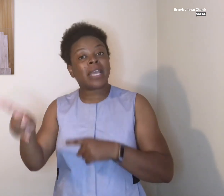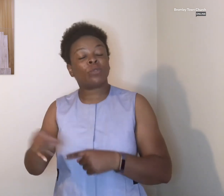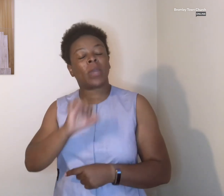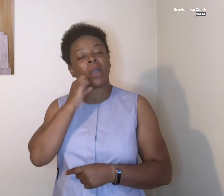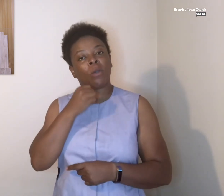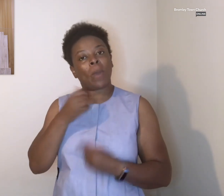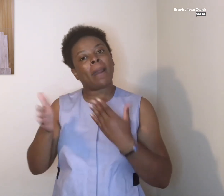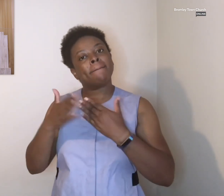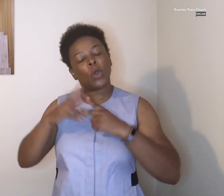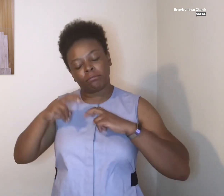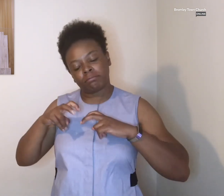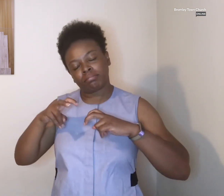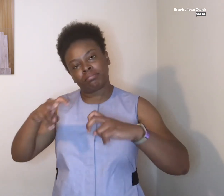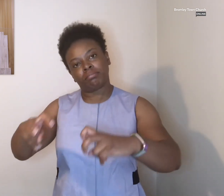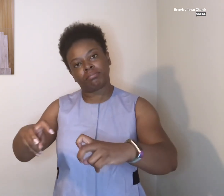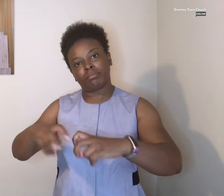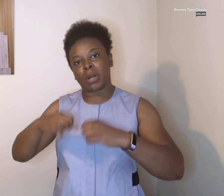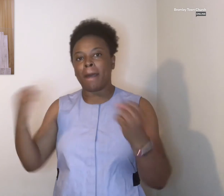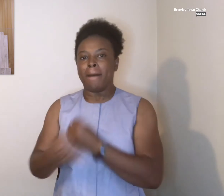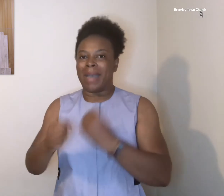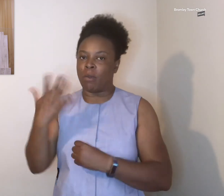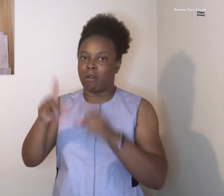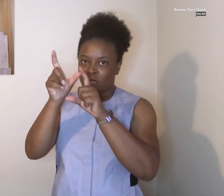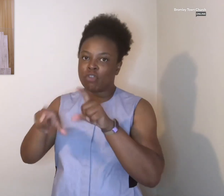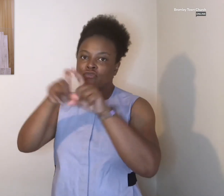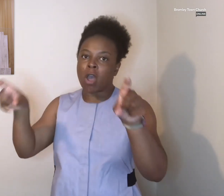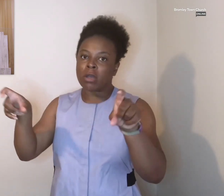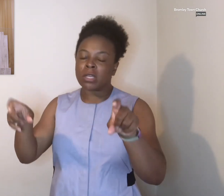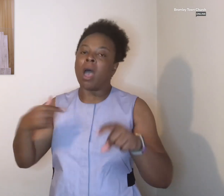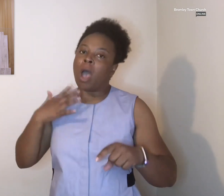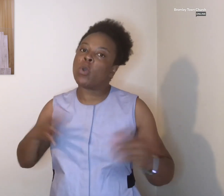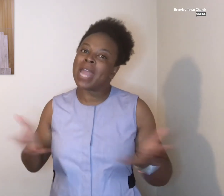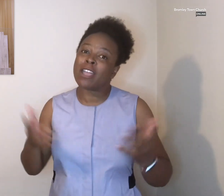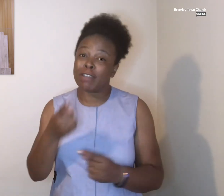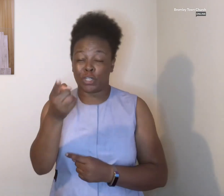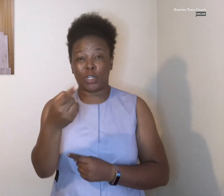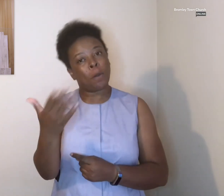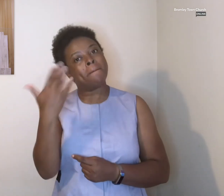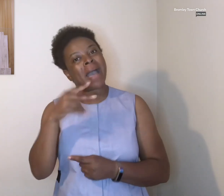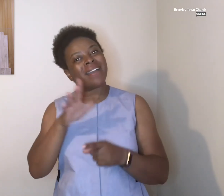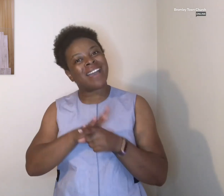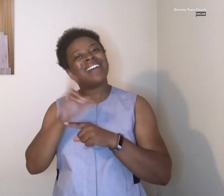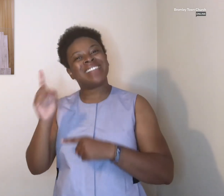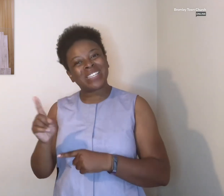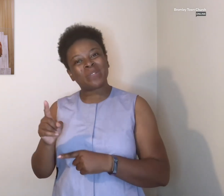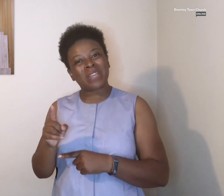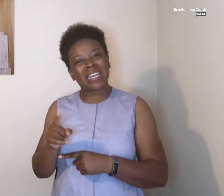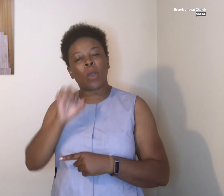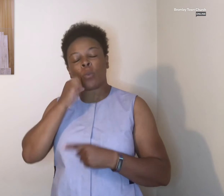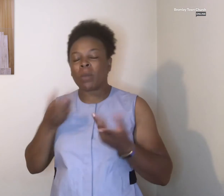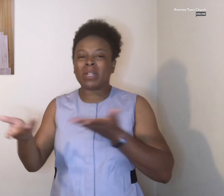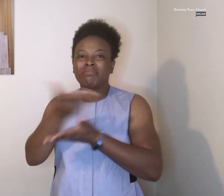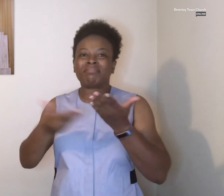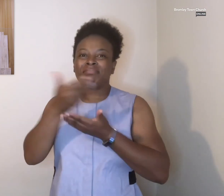So I want to encourage you, come back next week and listen to more as we understand more about the power of the cross and how it